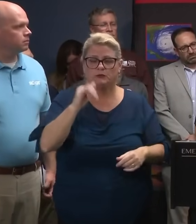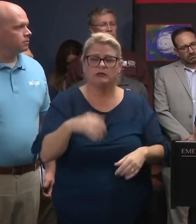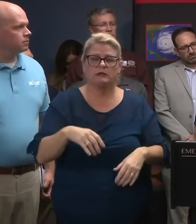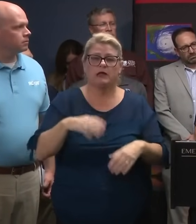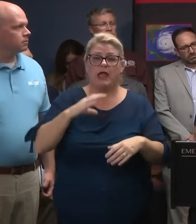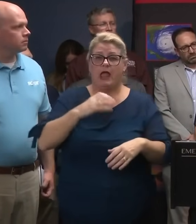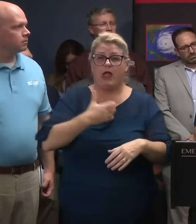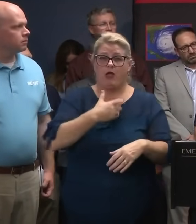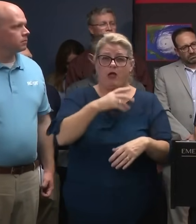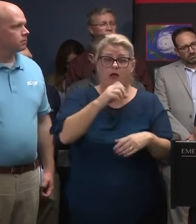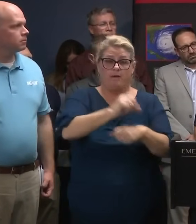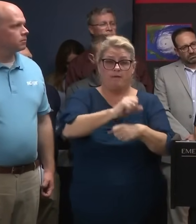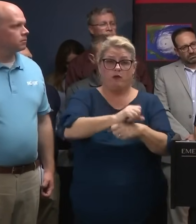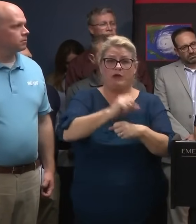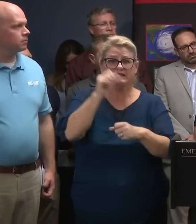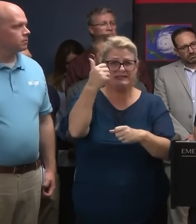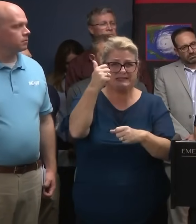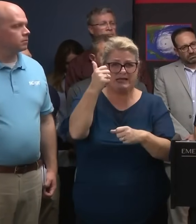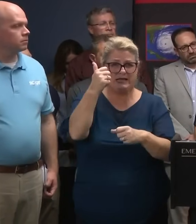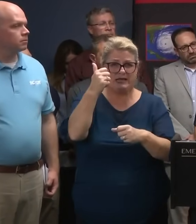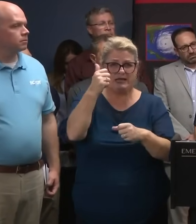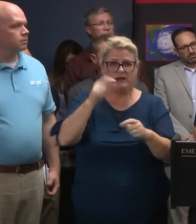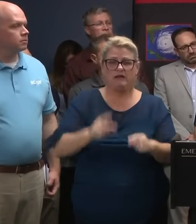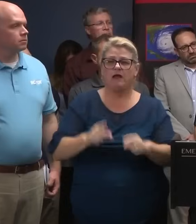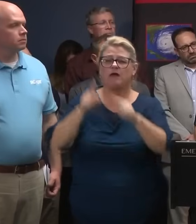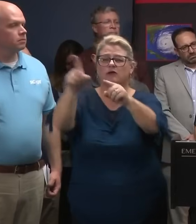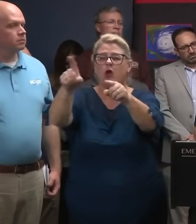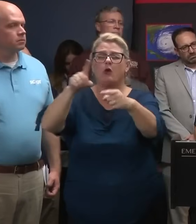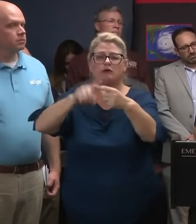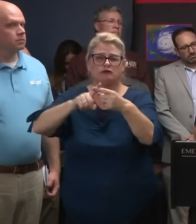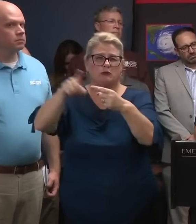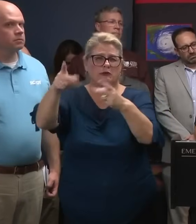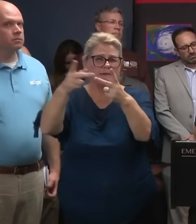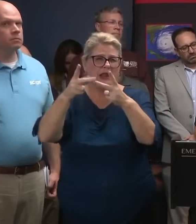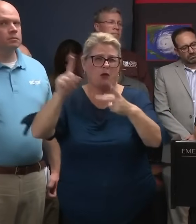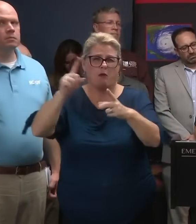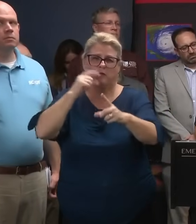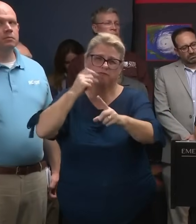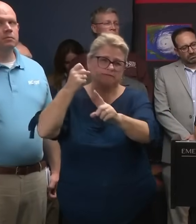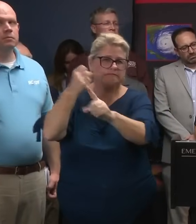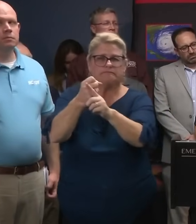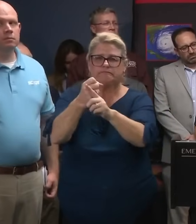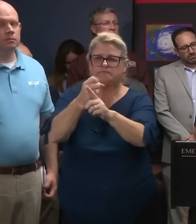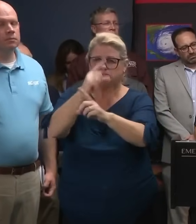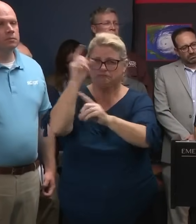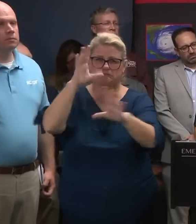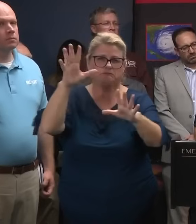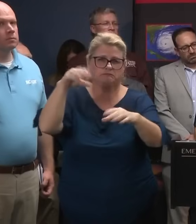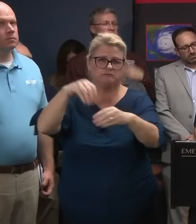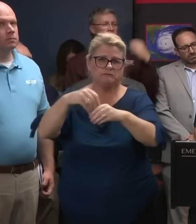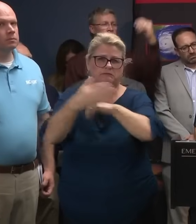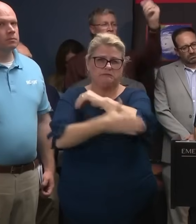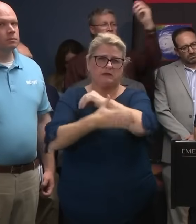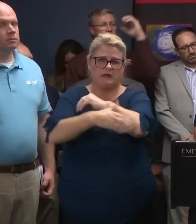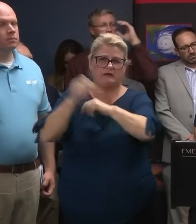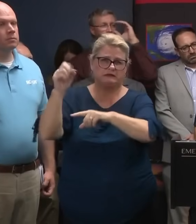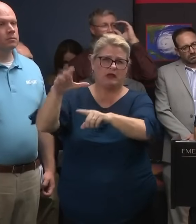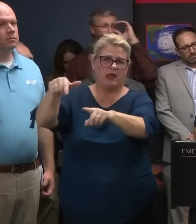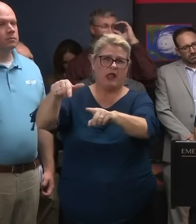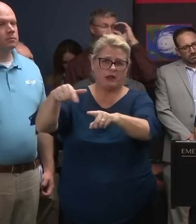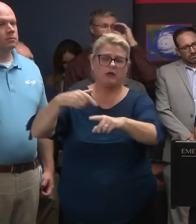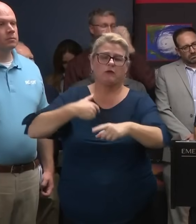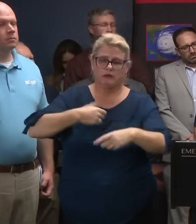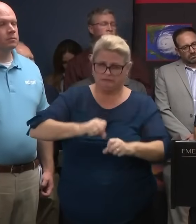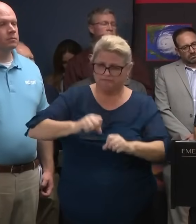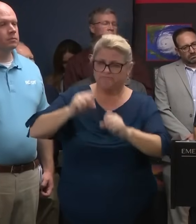our personnel that are deployed to the heaviest impacted counties here in South Carolina, and